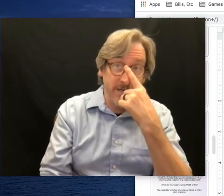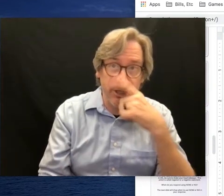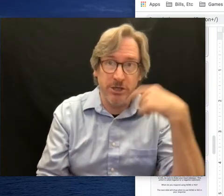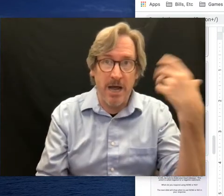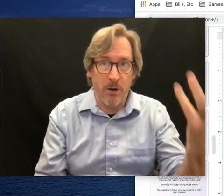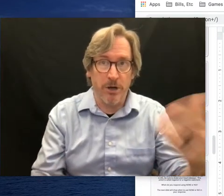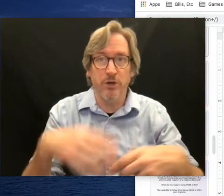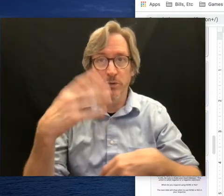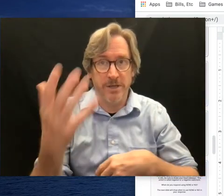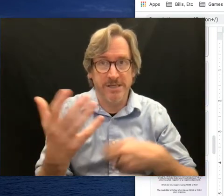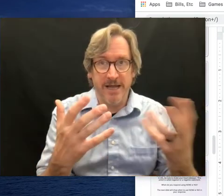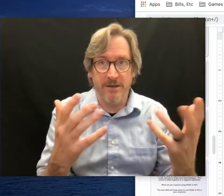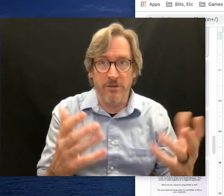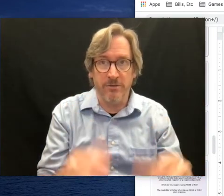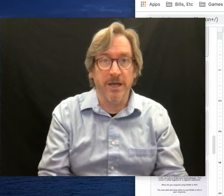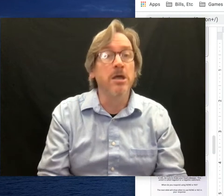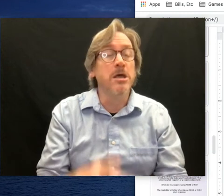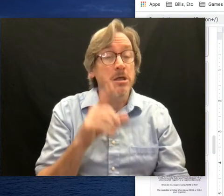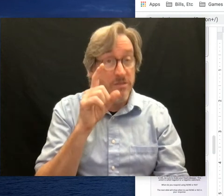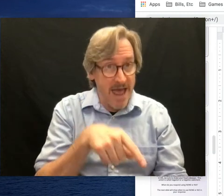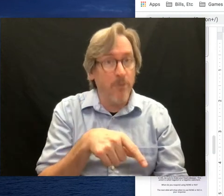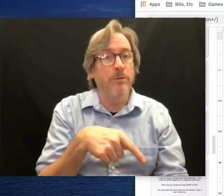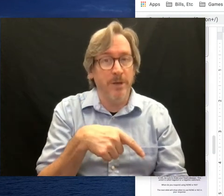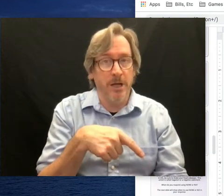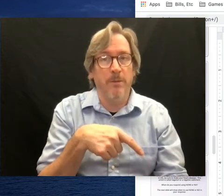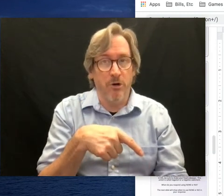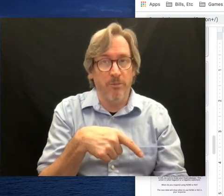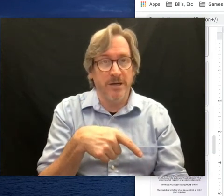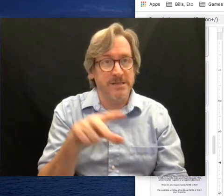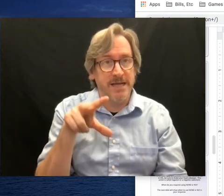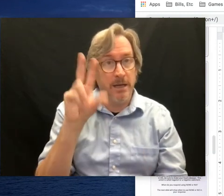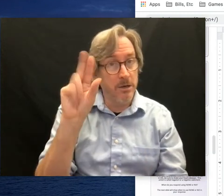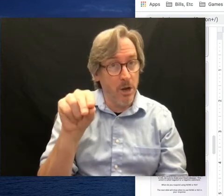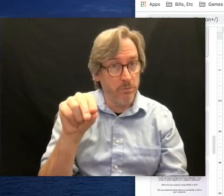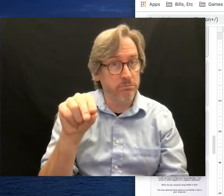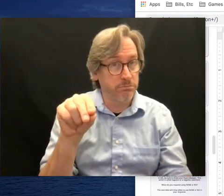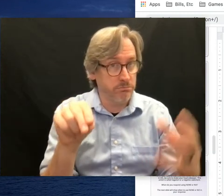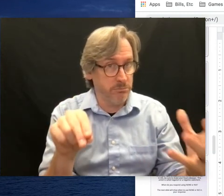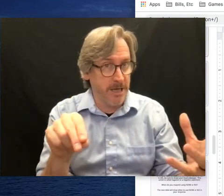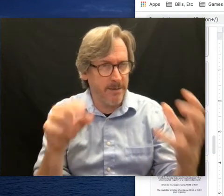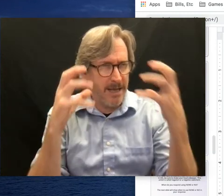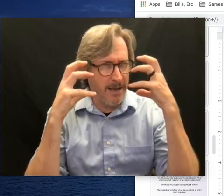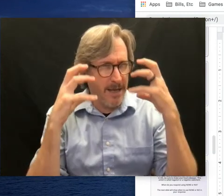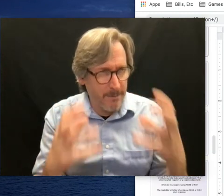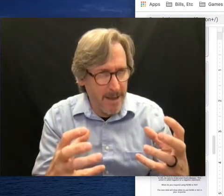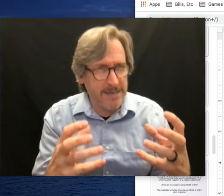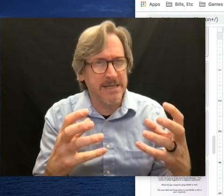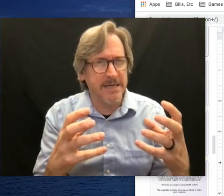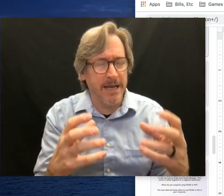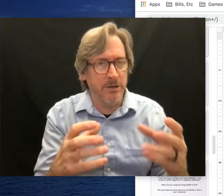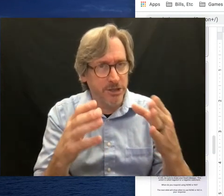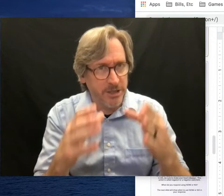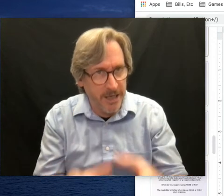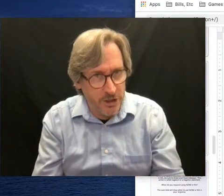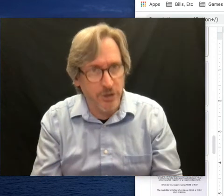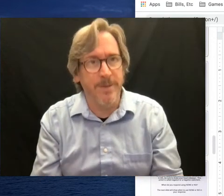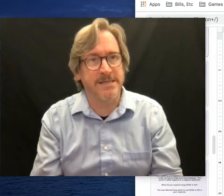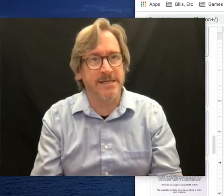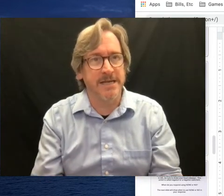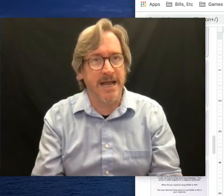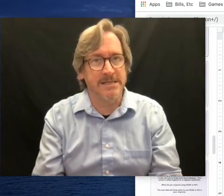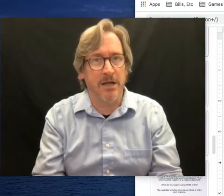for condition, how are you, this, that, and the other thing, that would be appropriate to say no. Okay. It makes sense in English. It